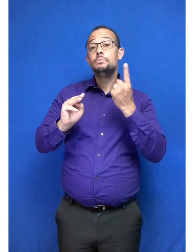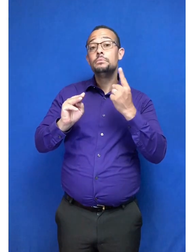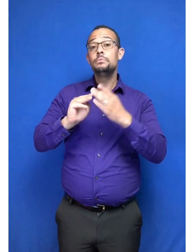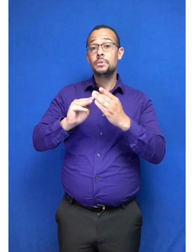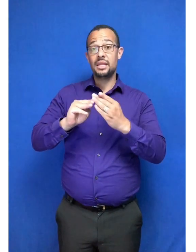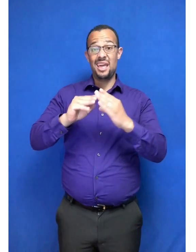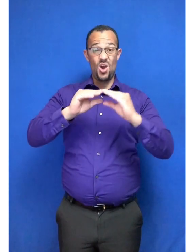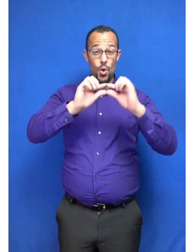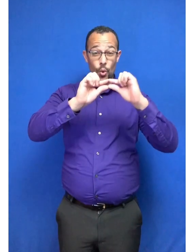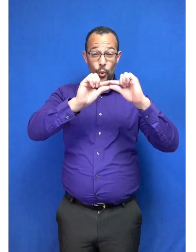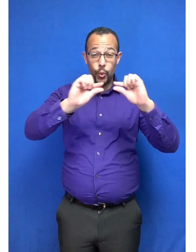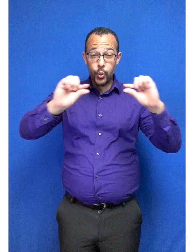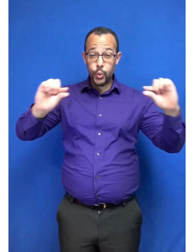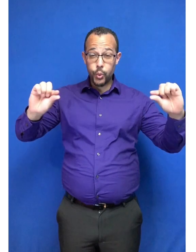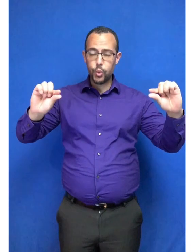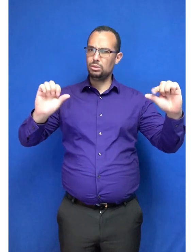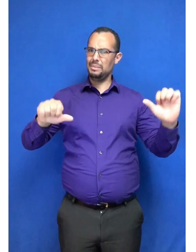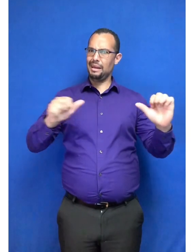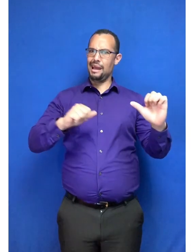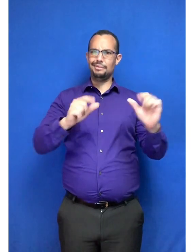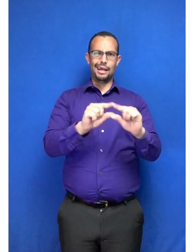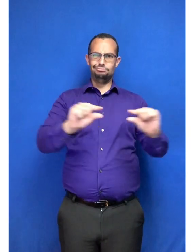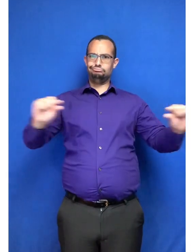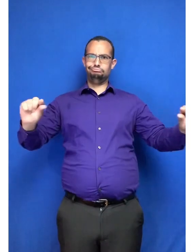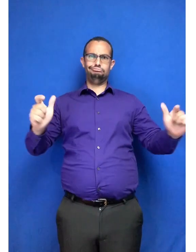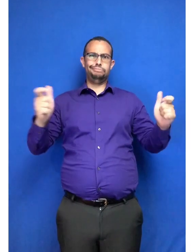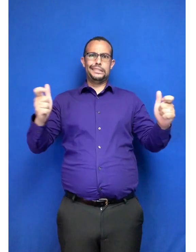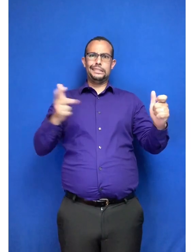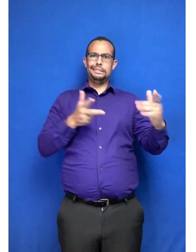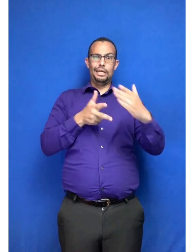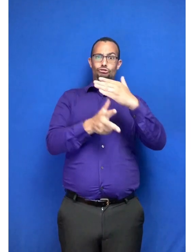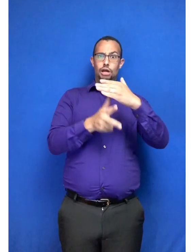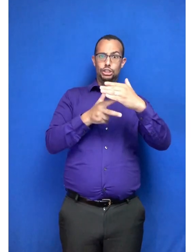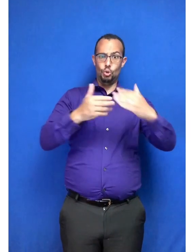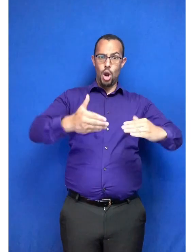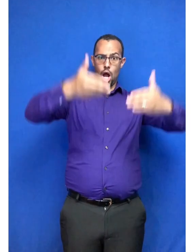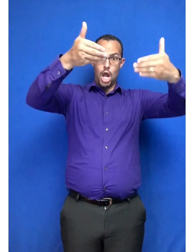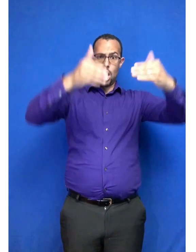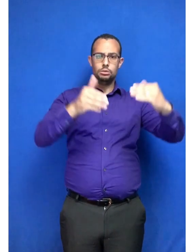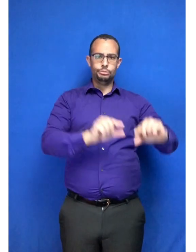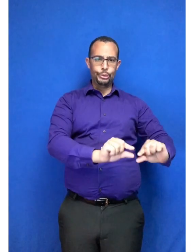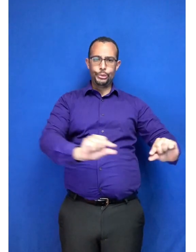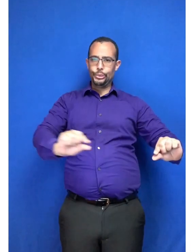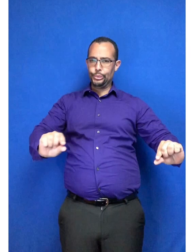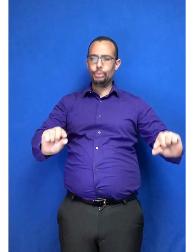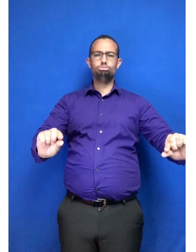dry until water hits them. Then they puff up and act like a sandbag to prevent flooding.